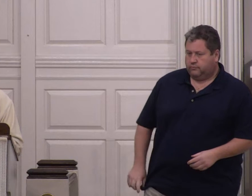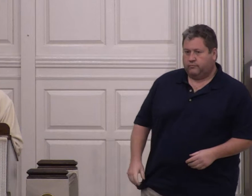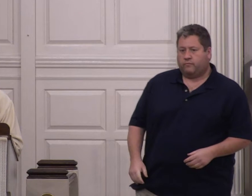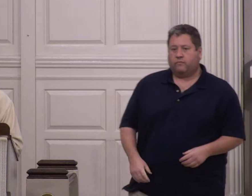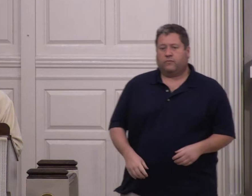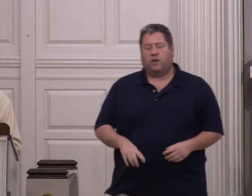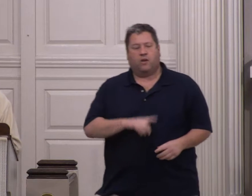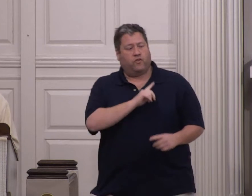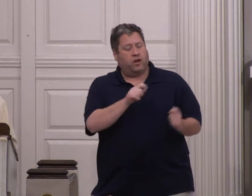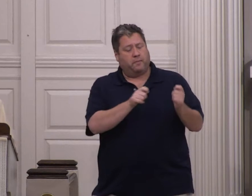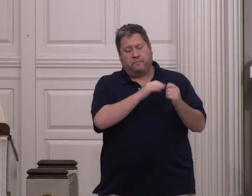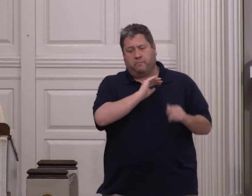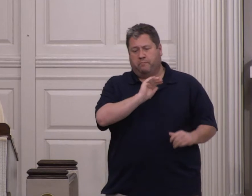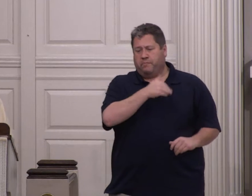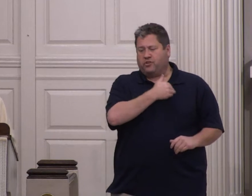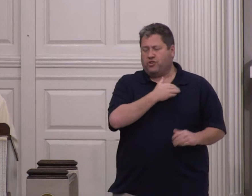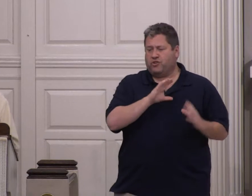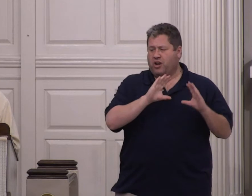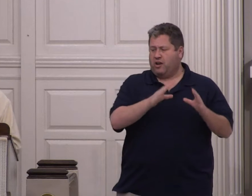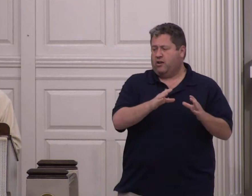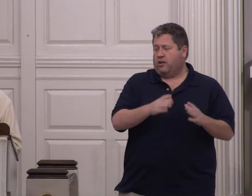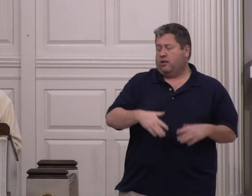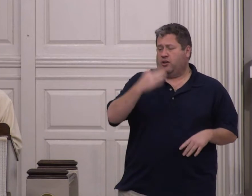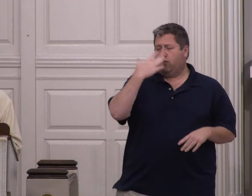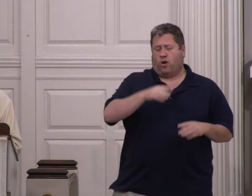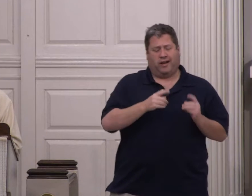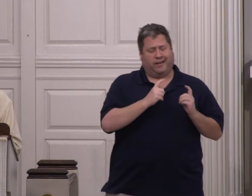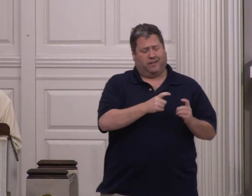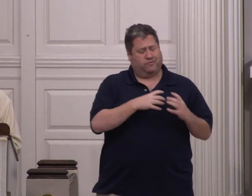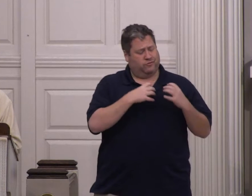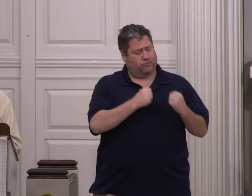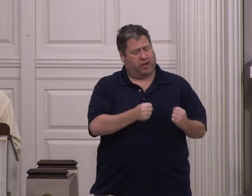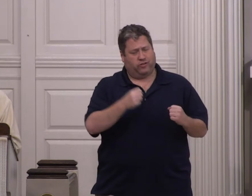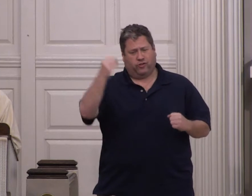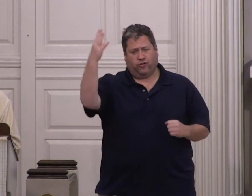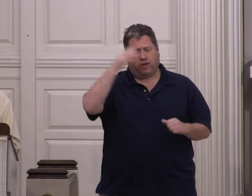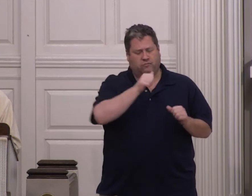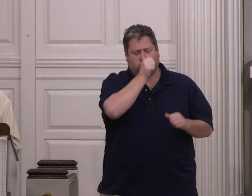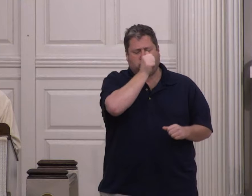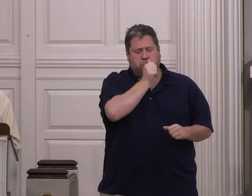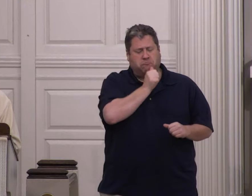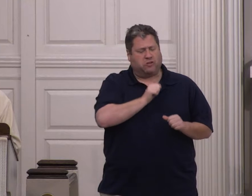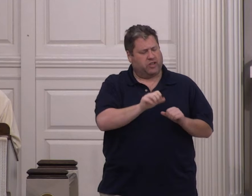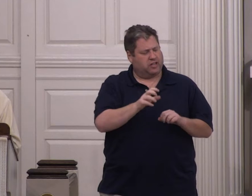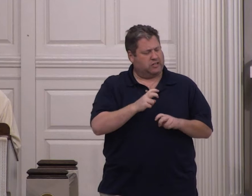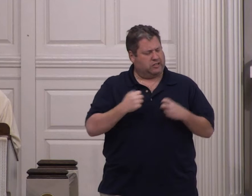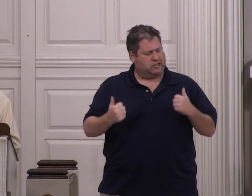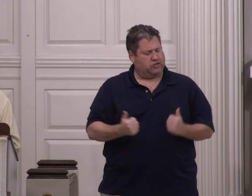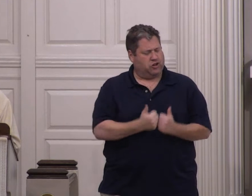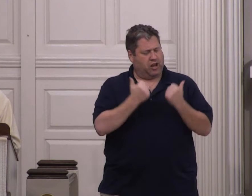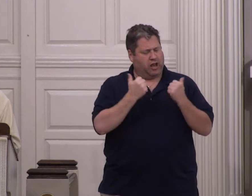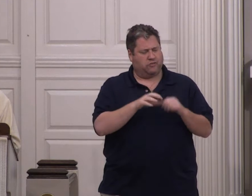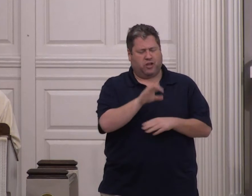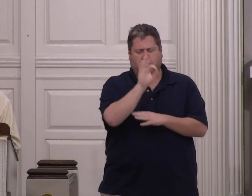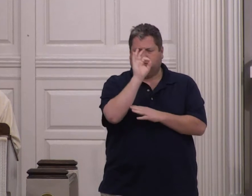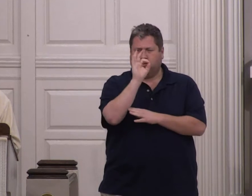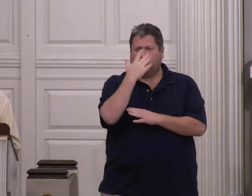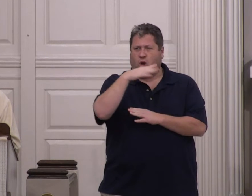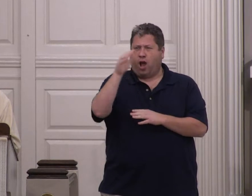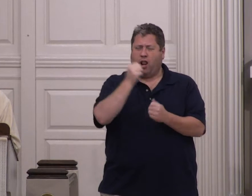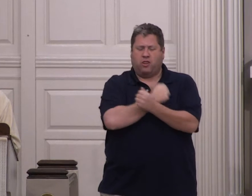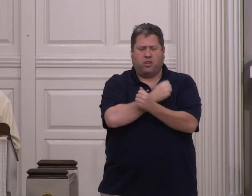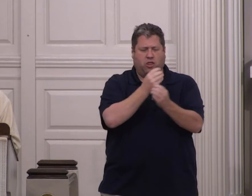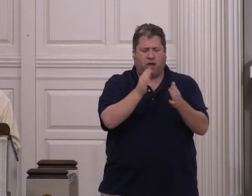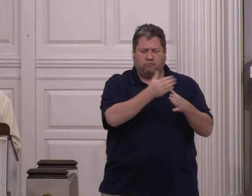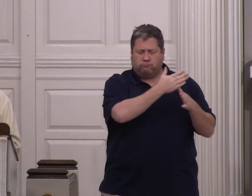For missionaries, may God grant them strength and grace to endure their hardship as they preach God's love for